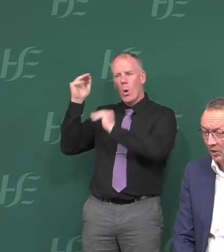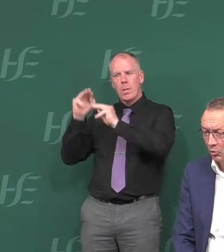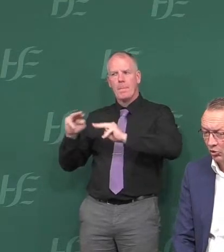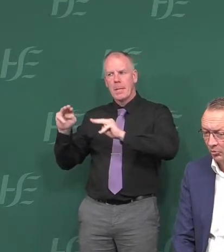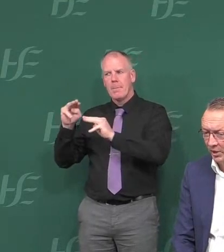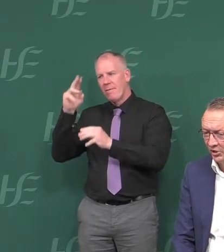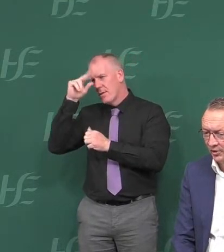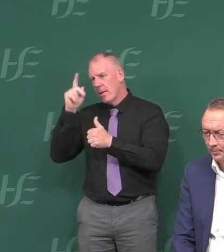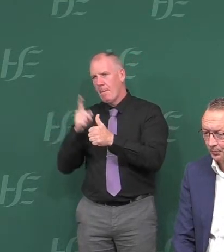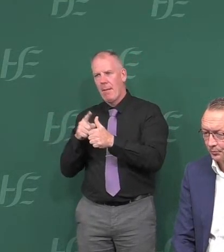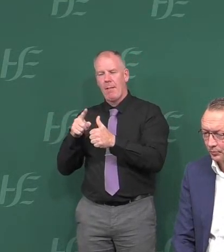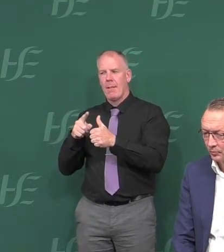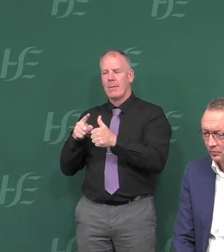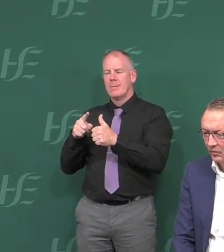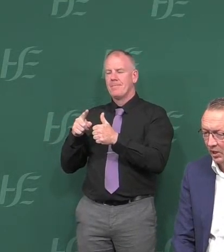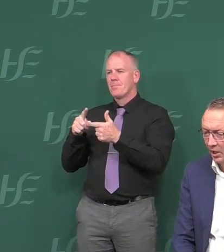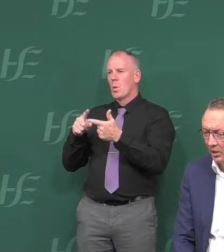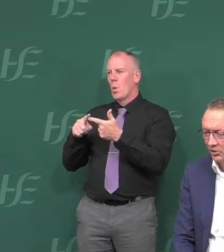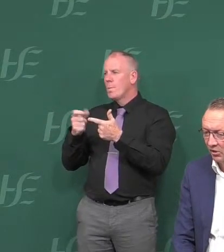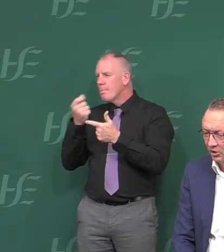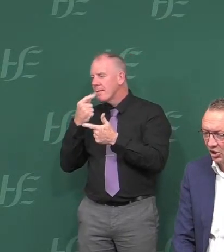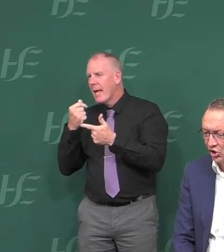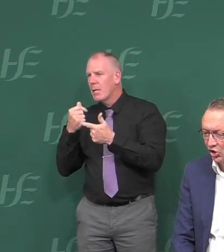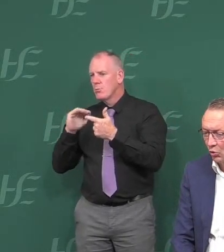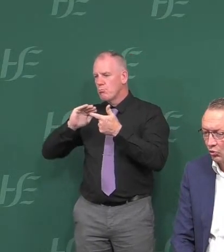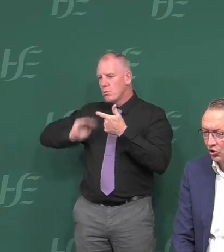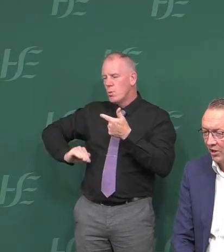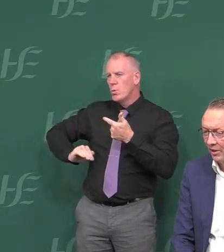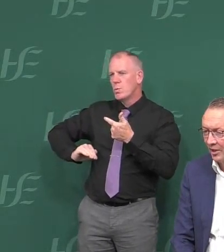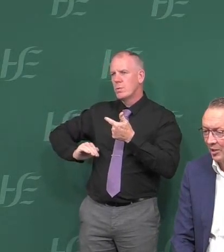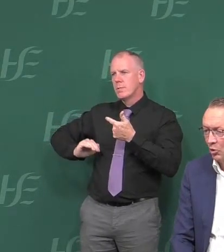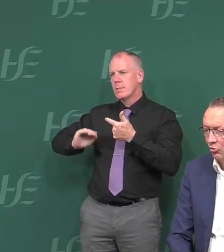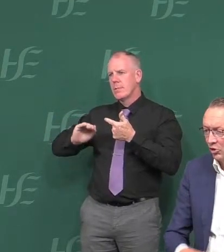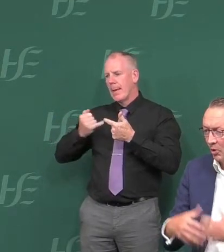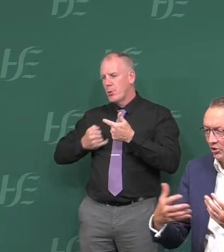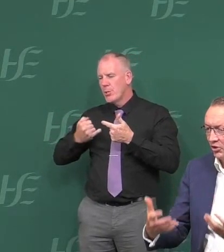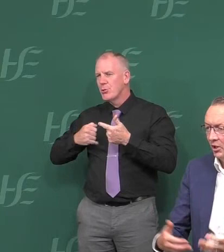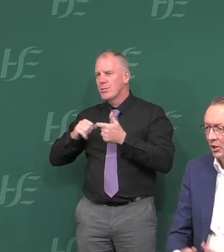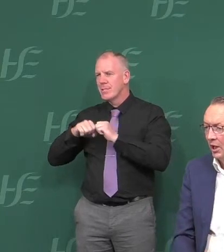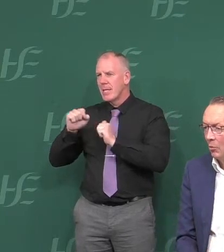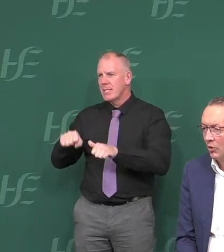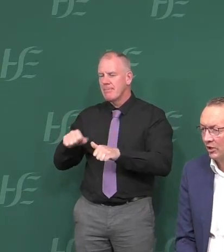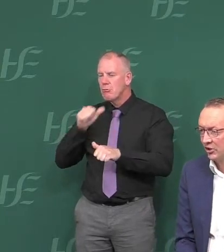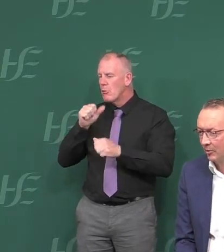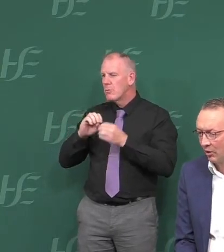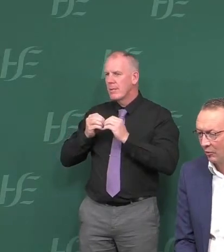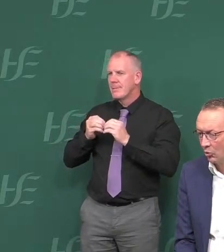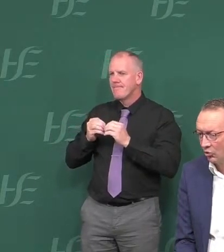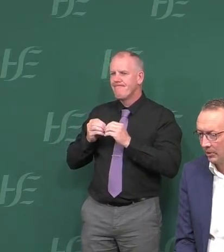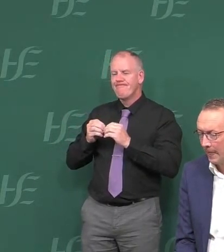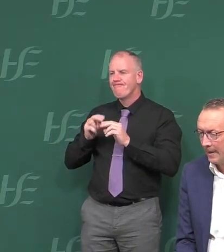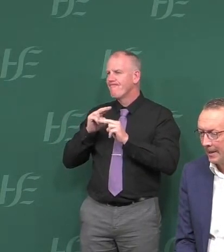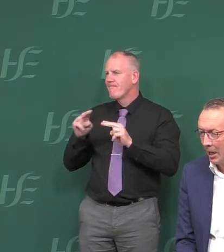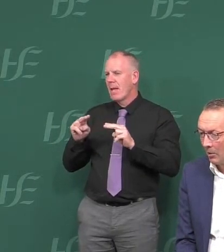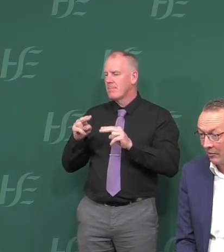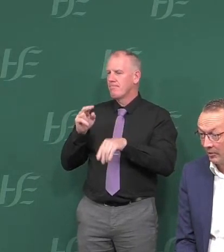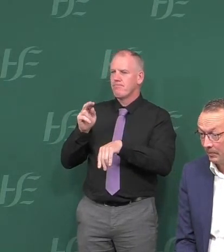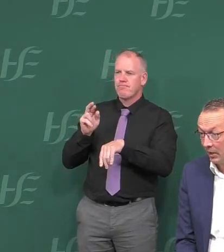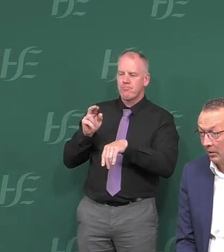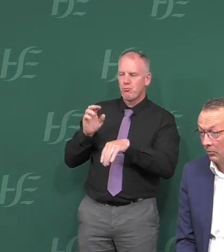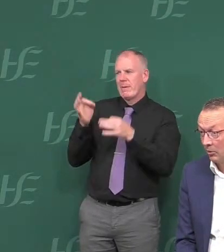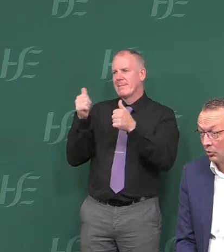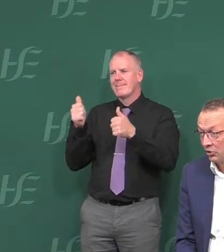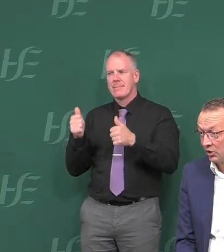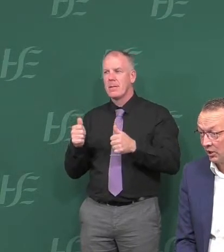people, immunosuppressed, certain conditions don't generate an immune response and won't get the same degree of immunity.